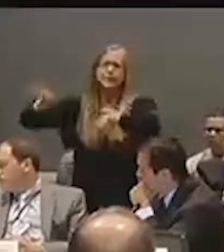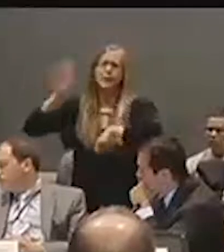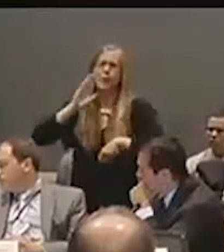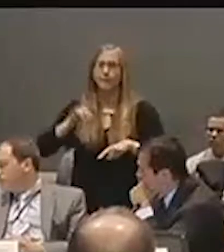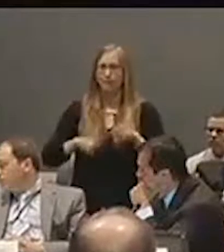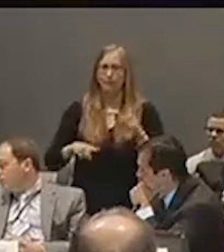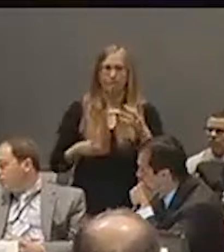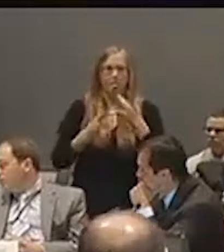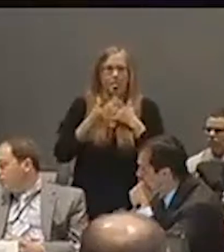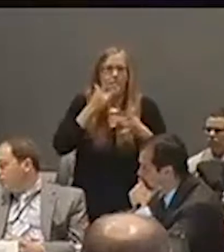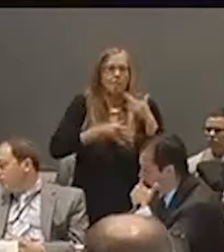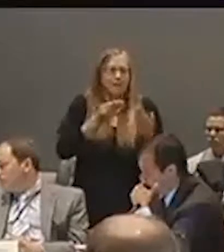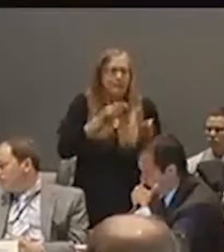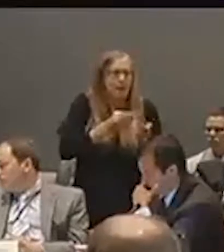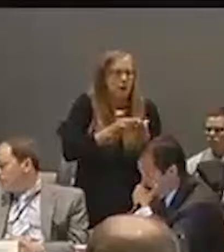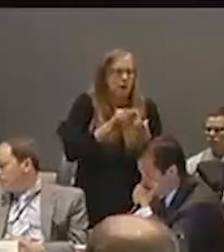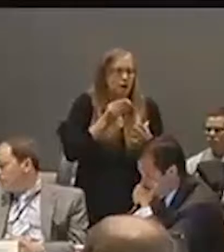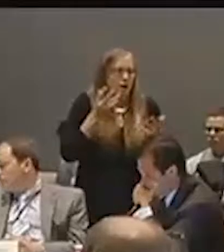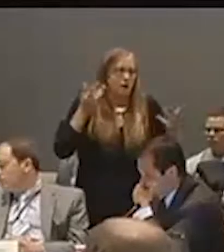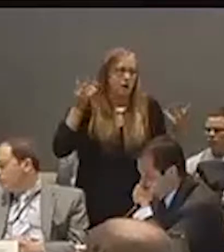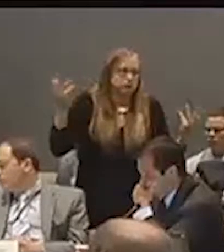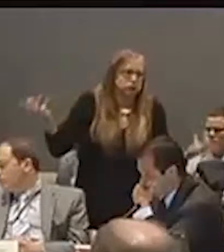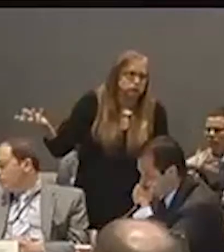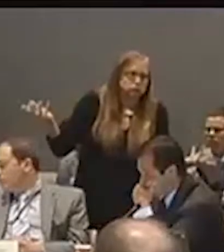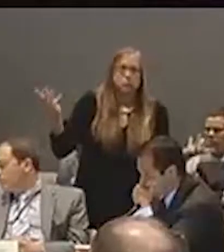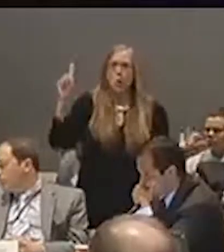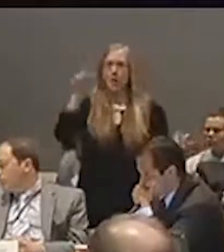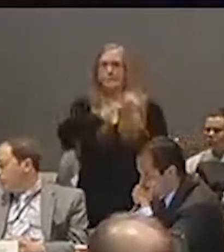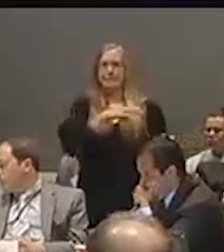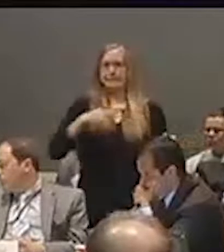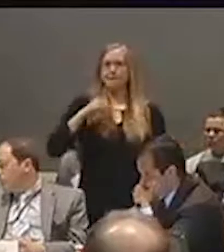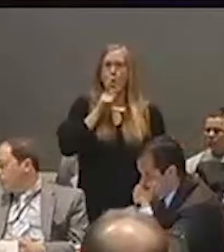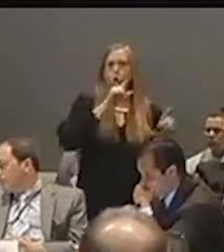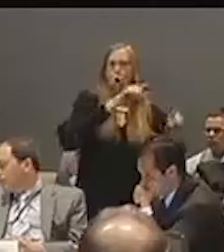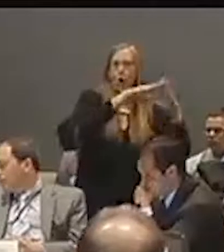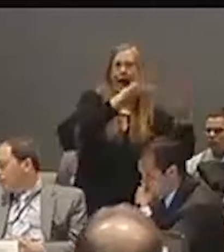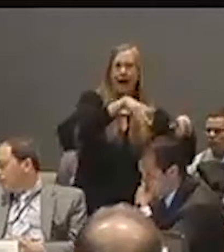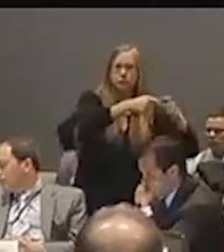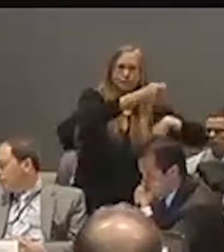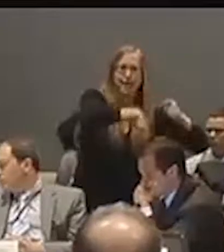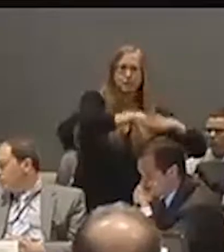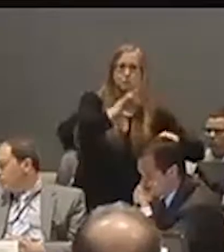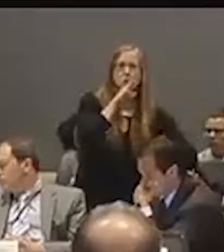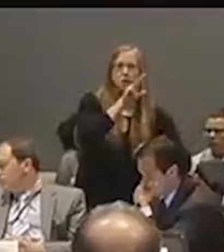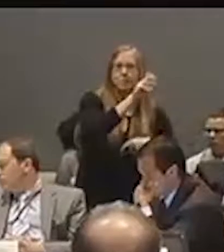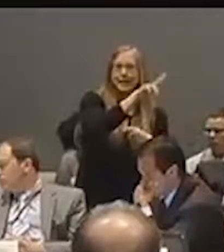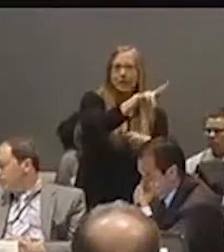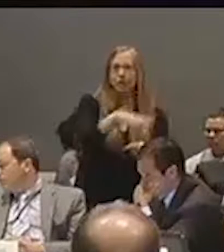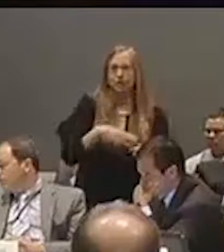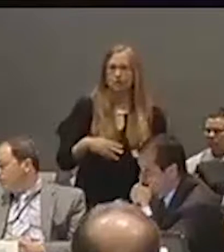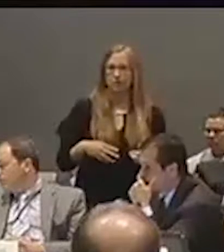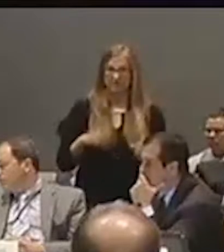because of our financial situation, we don't have the staffing. I don't even know if we have the ability to get all the meters that need